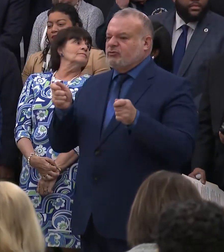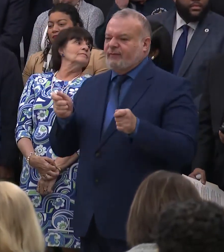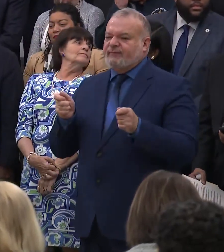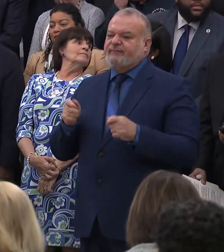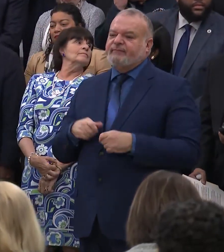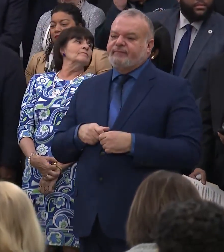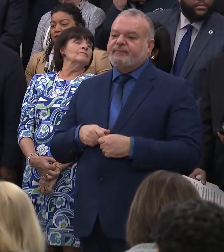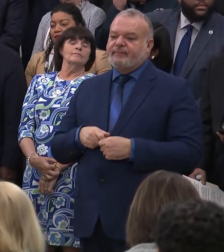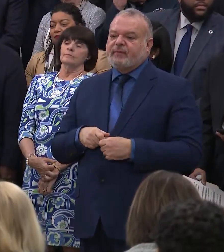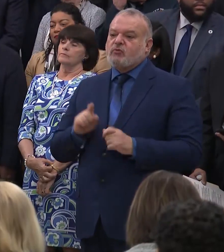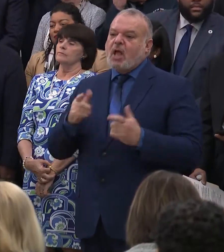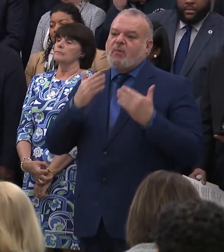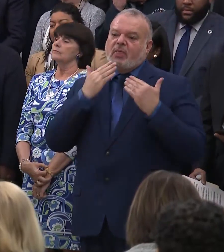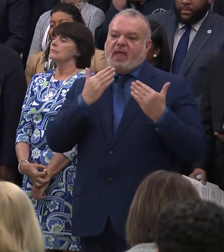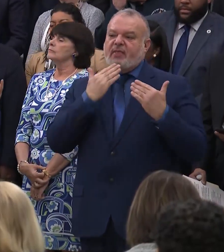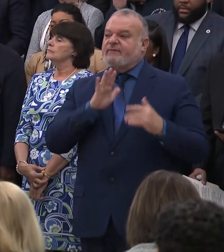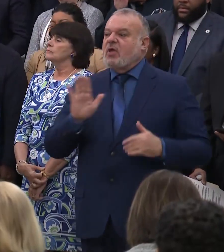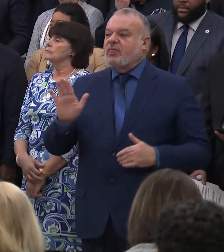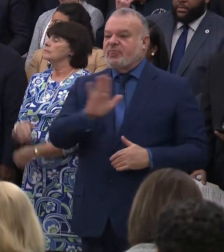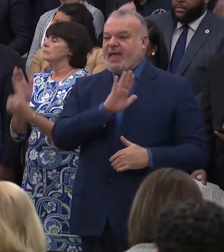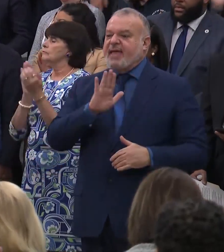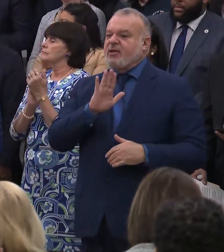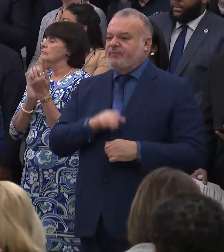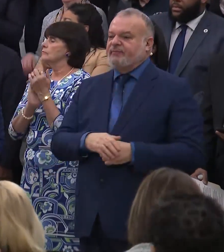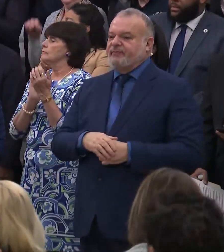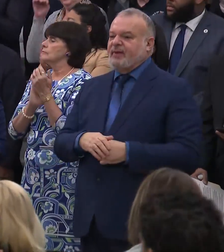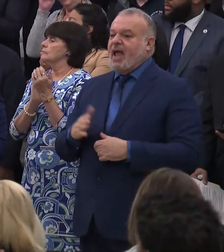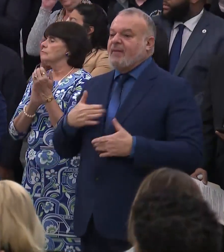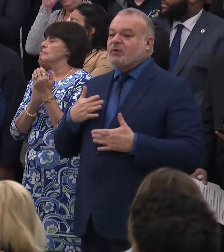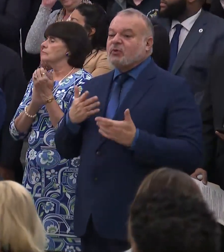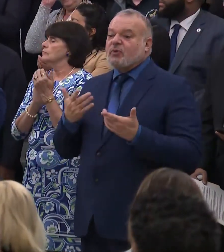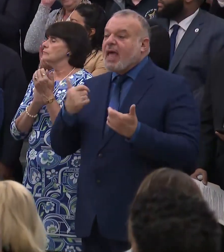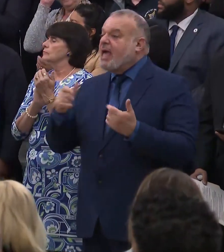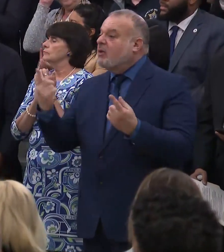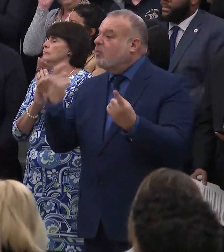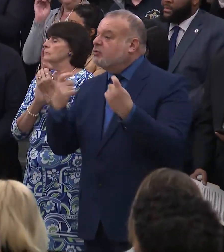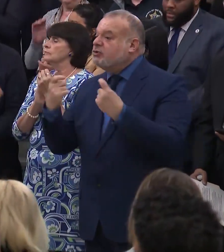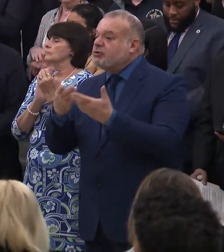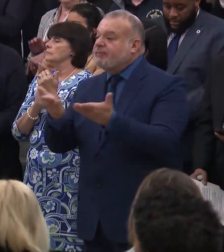others. So many thanks. I'm happy to take questions.